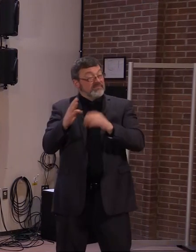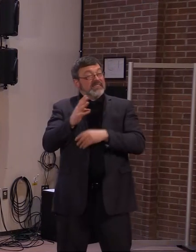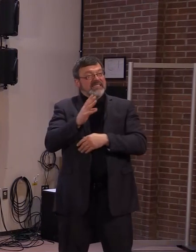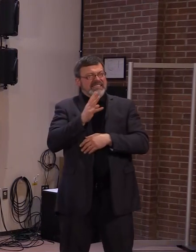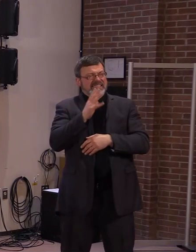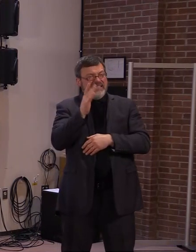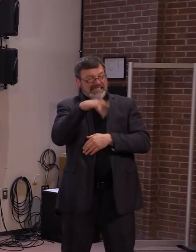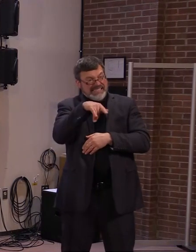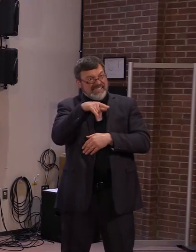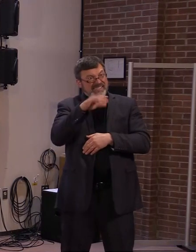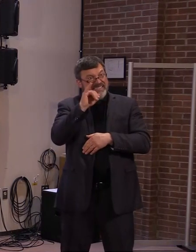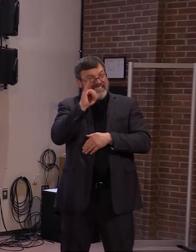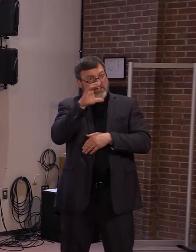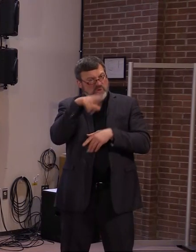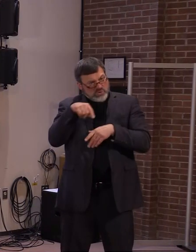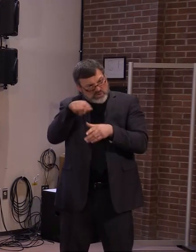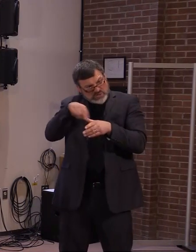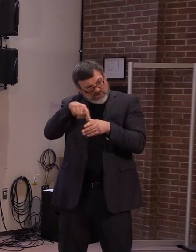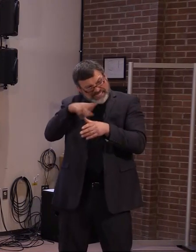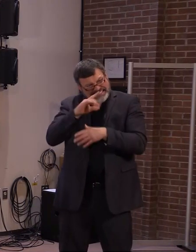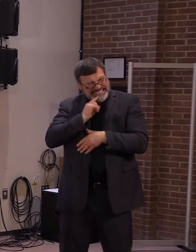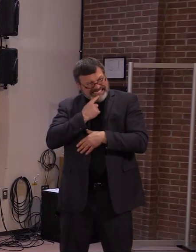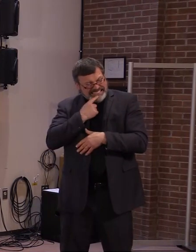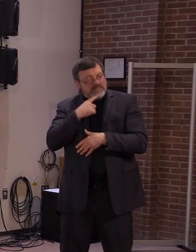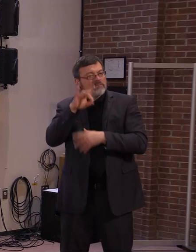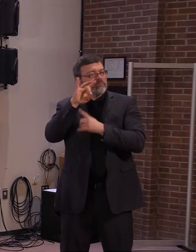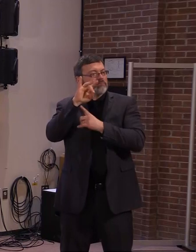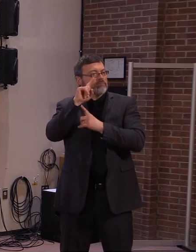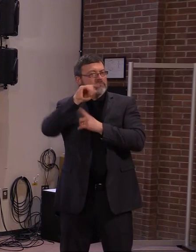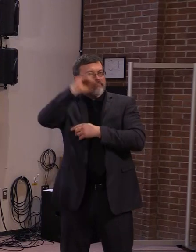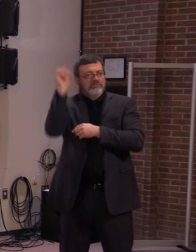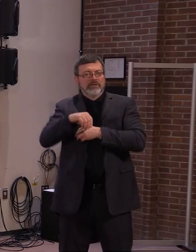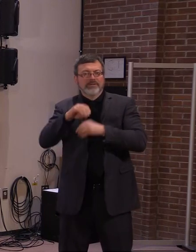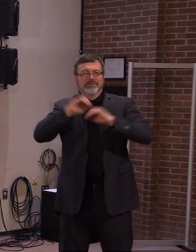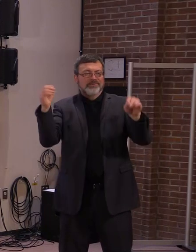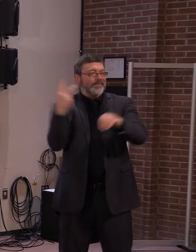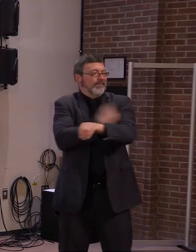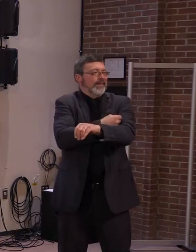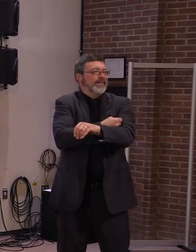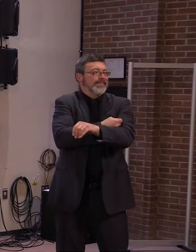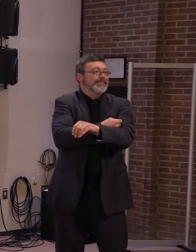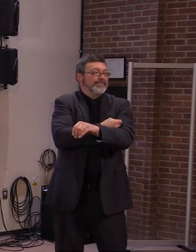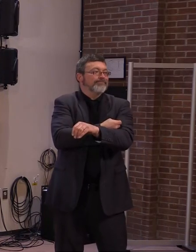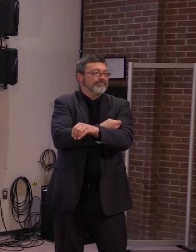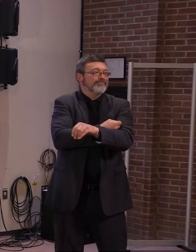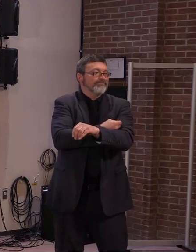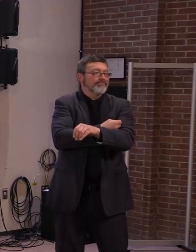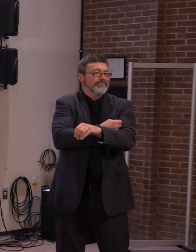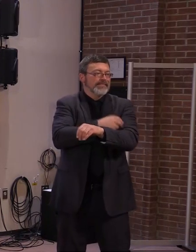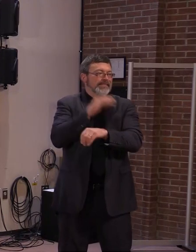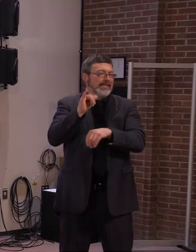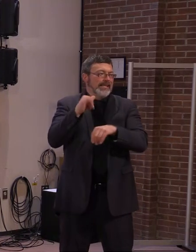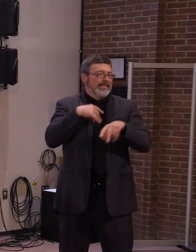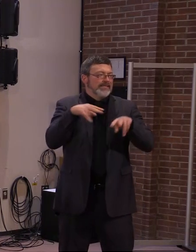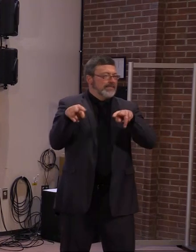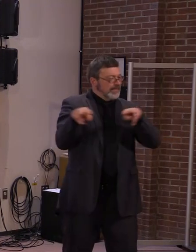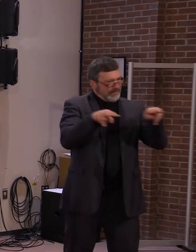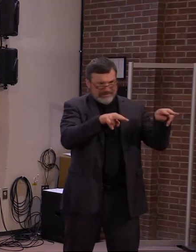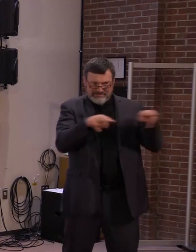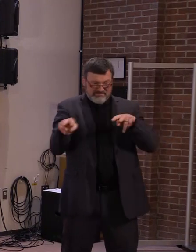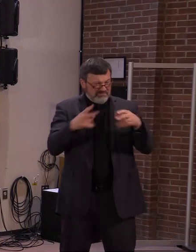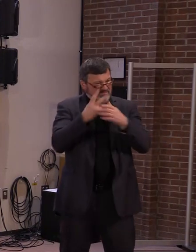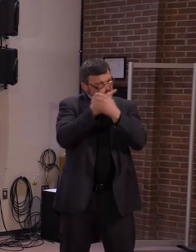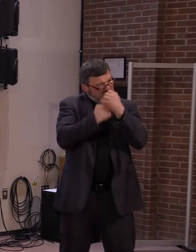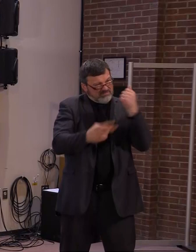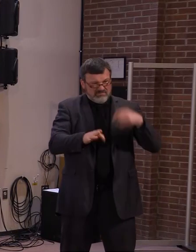hospital side of things, the numbers are higher than they have been during the pandemic. It's critical that you look at those numbers and